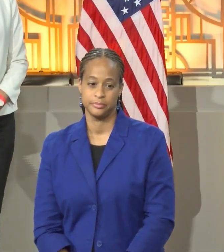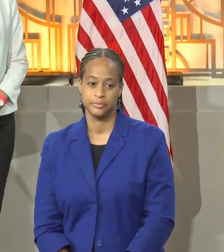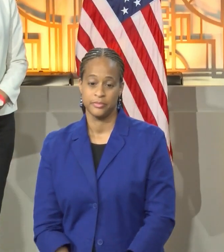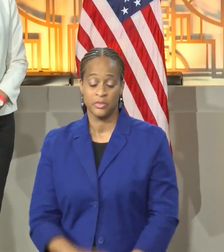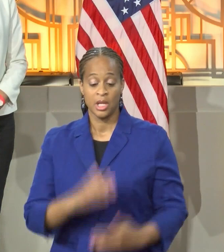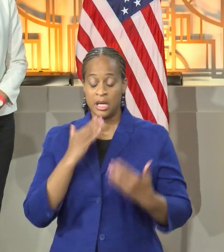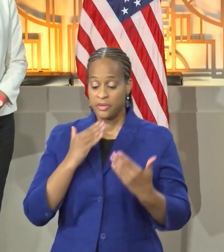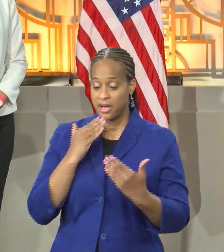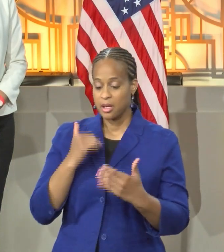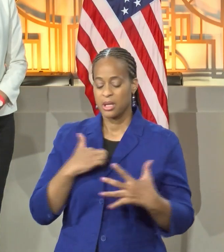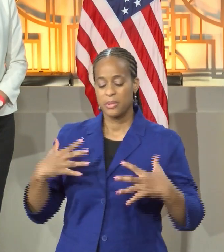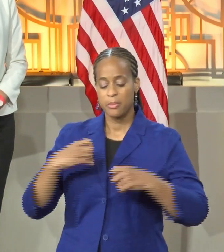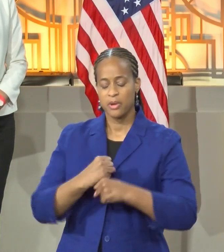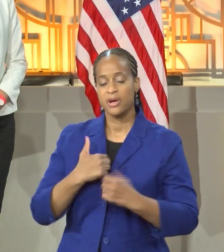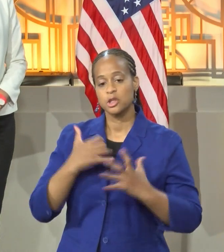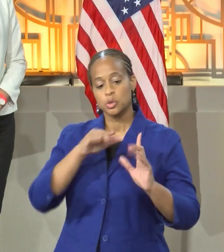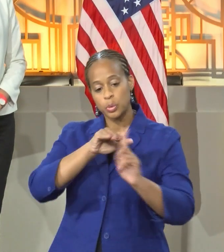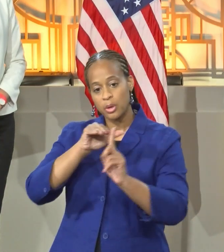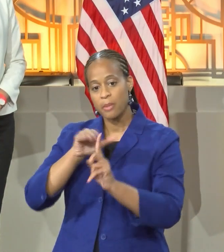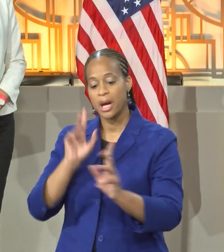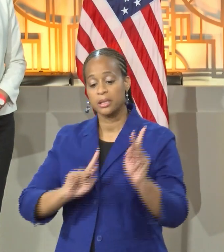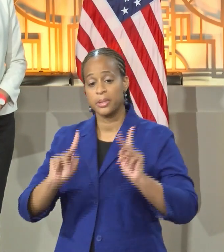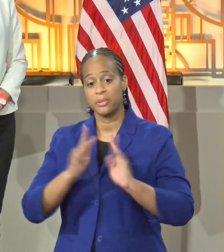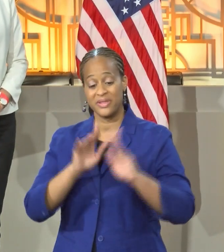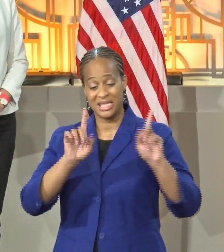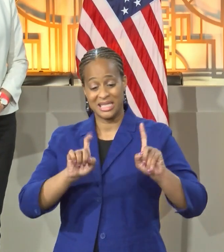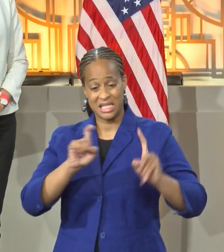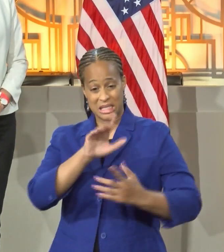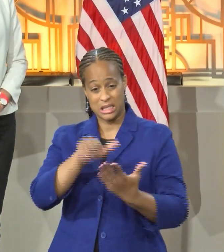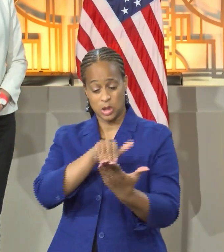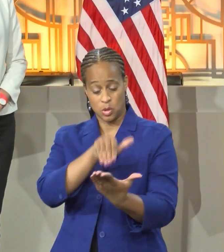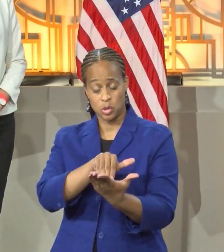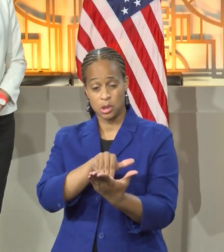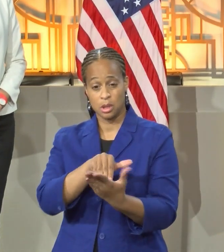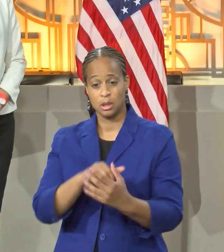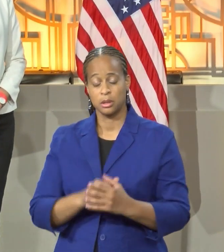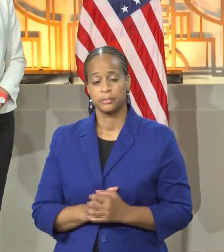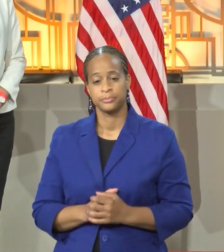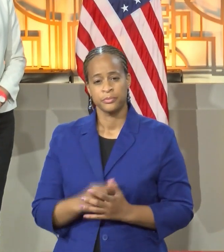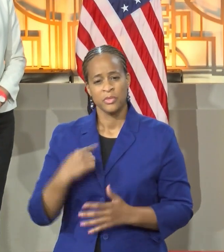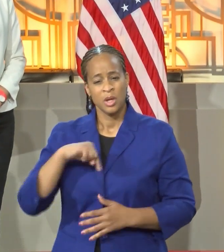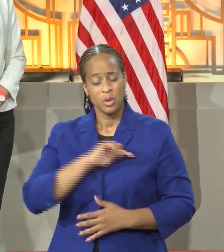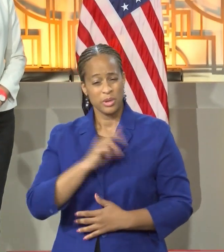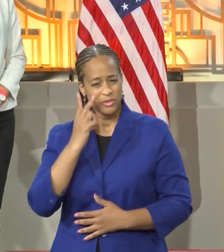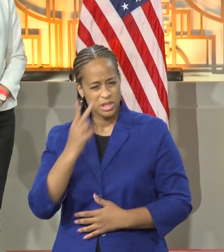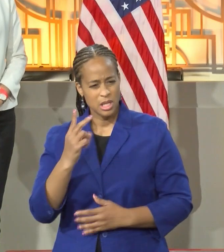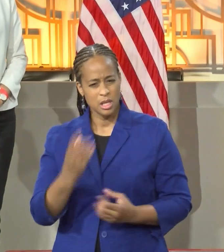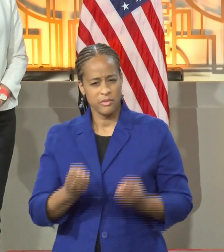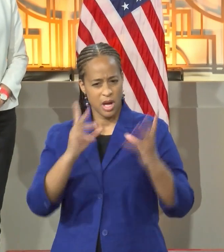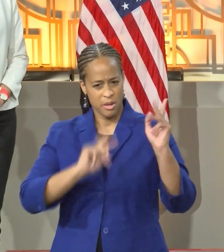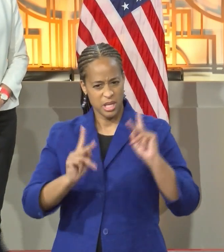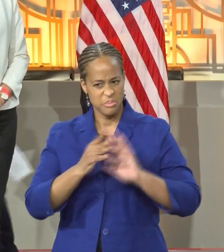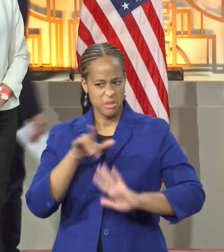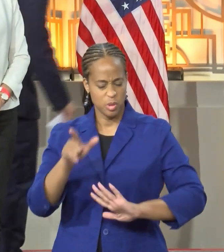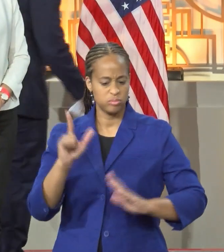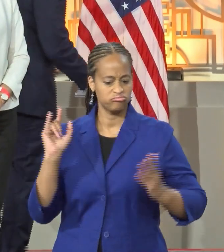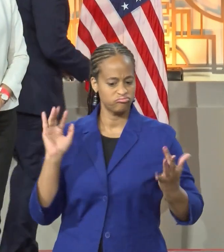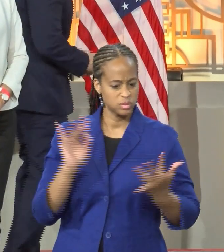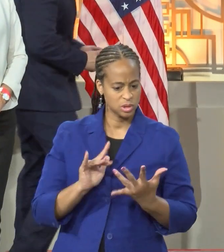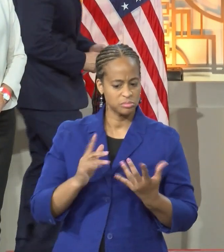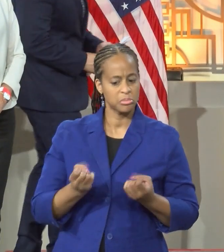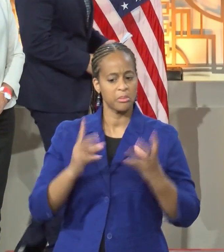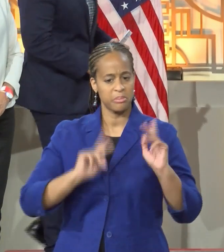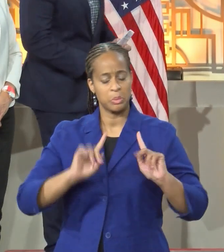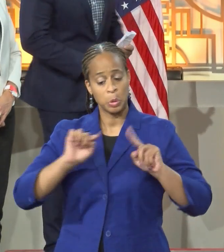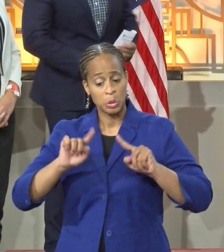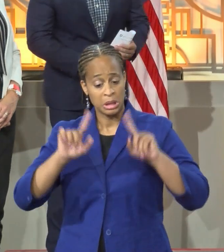Thank you, Mayor. I'm going to be brief. I just want to remind folks that at our testing centers, we've actually seen a decrease in the number of folks who are going and getting tested.